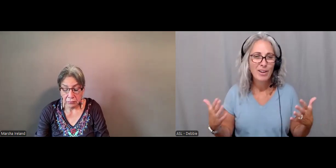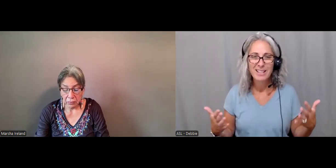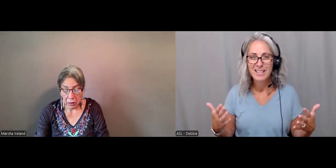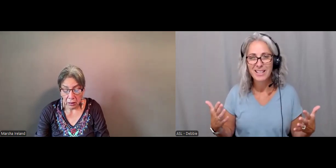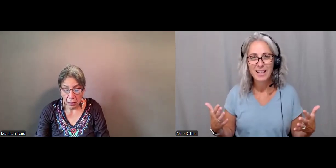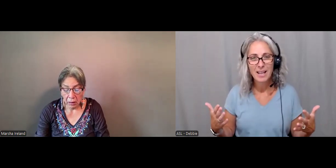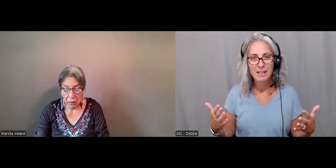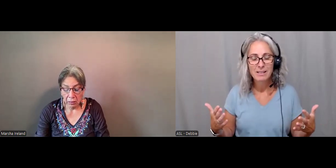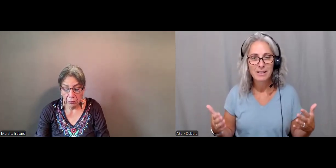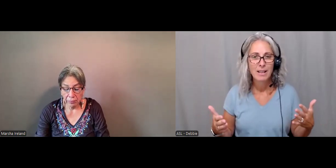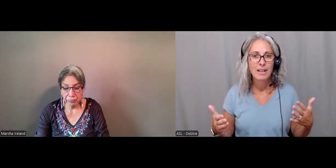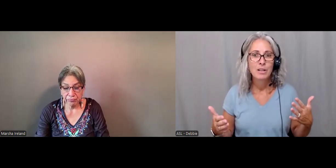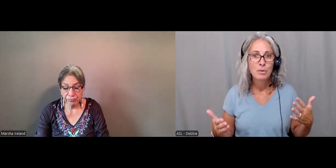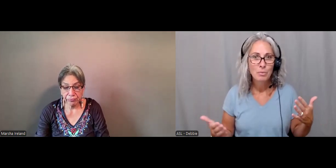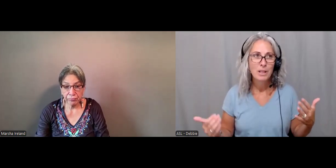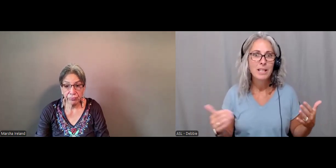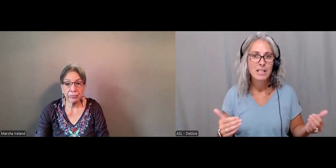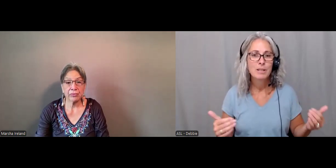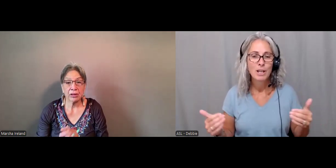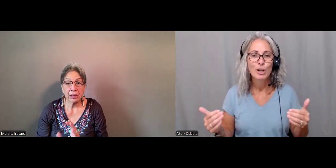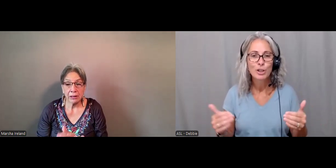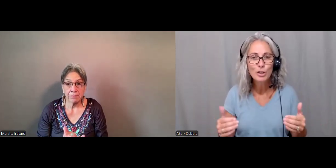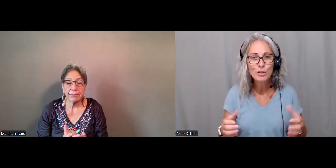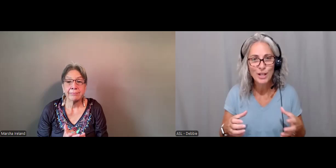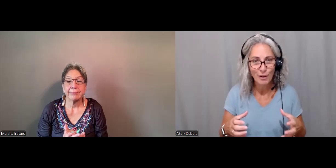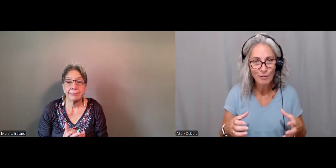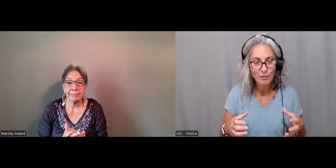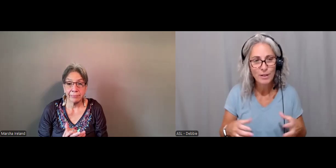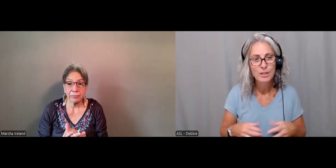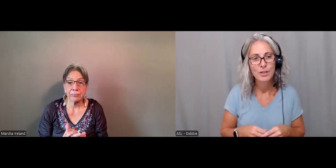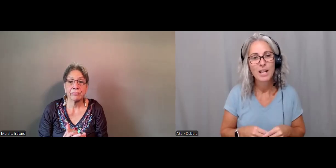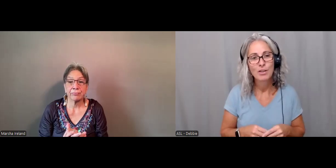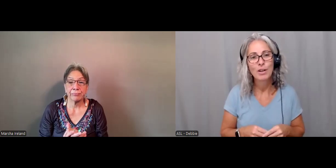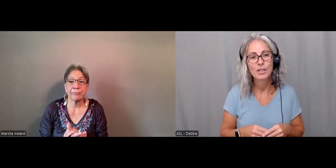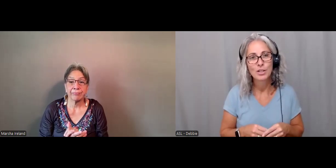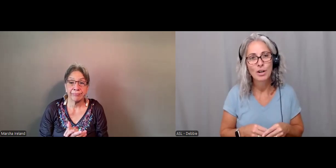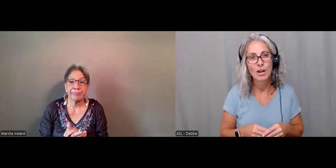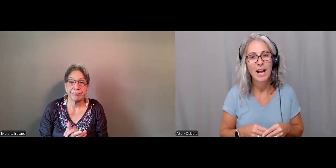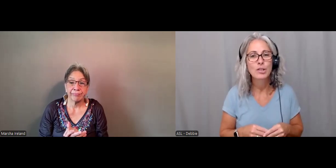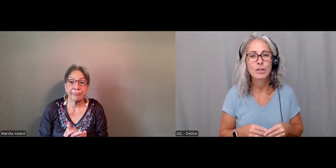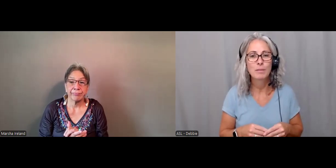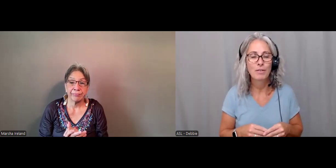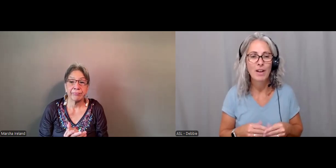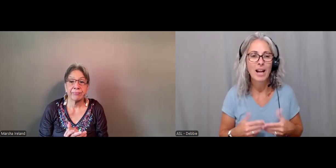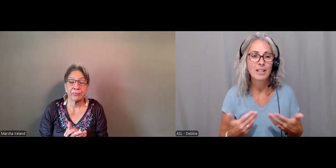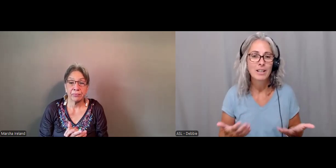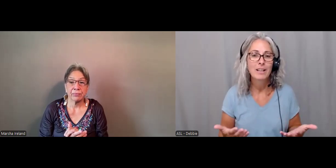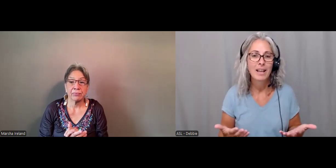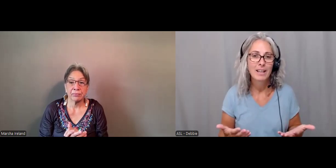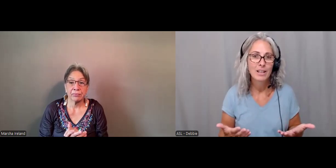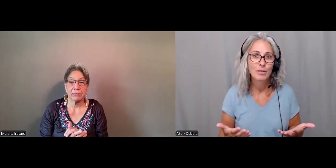whatever entity it is. You really need to be inclusive so that you can start actually